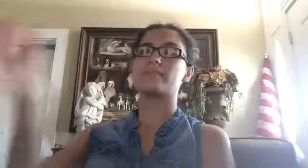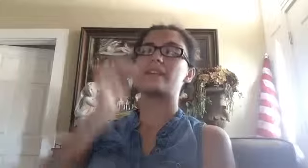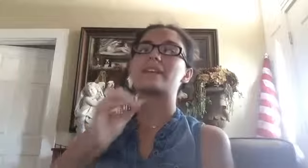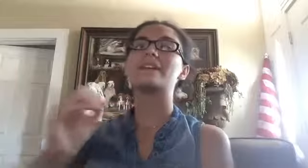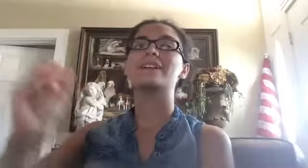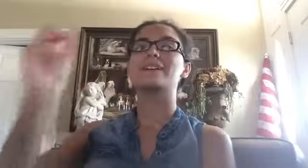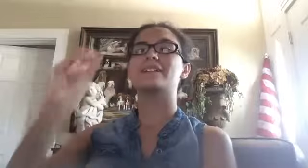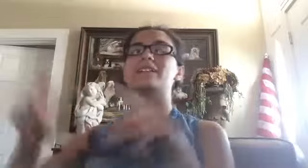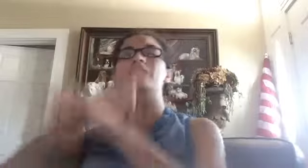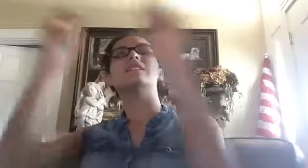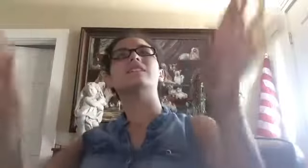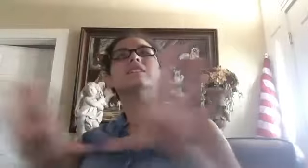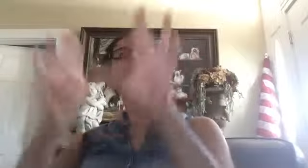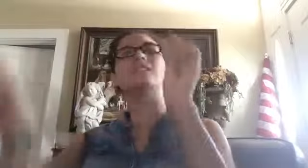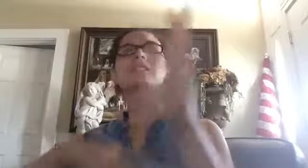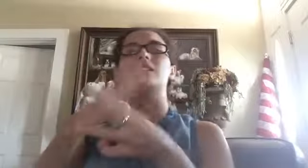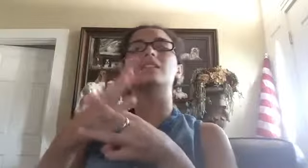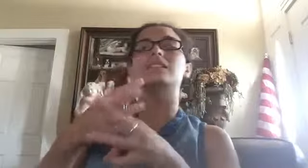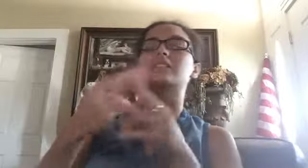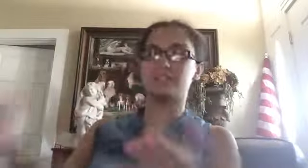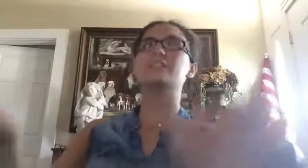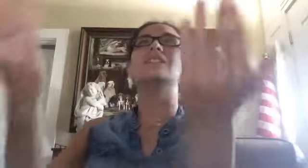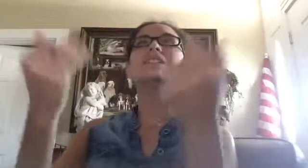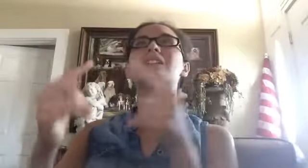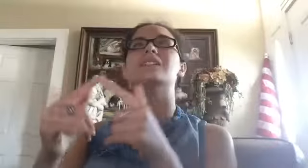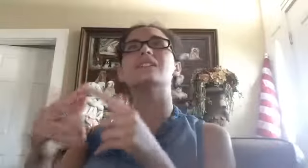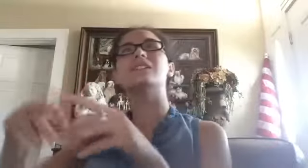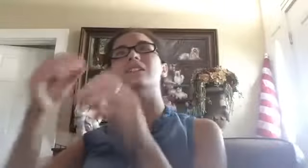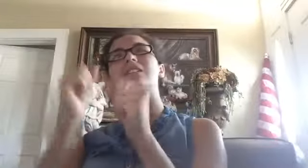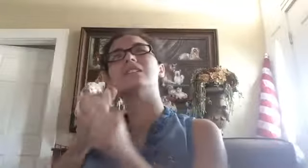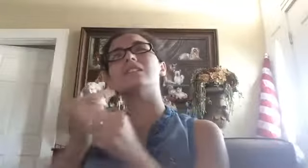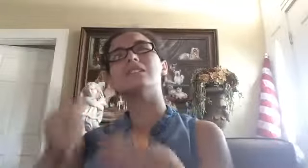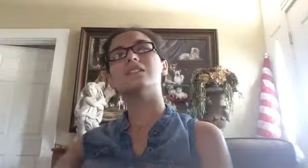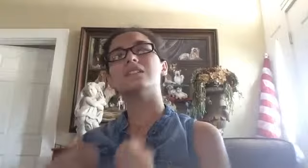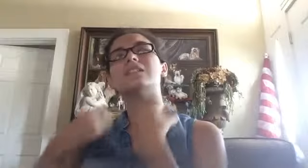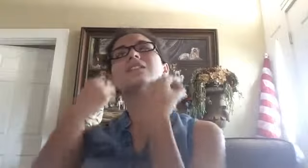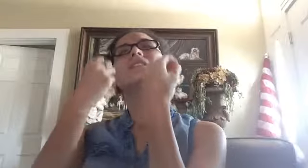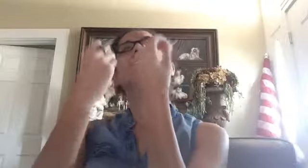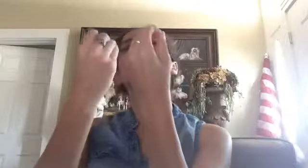Oh, great light of the world, come to impart